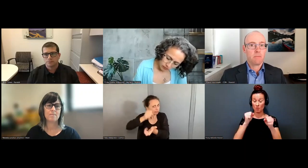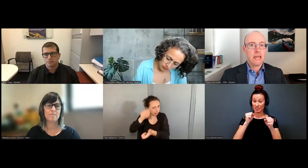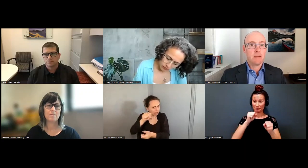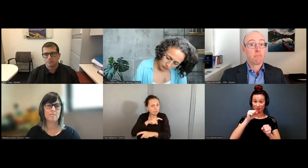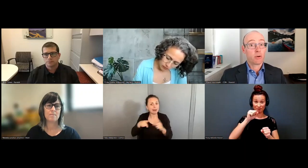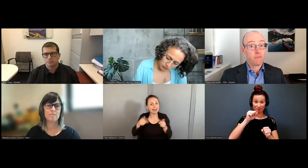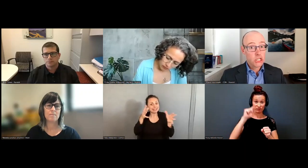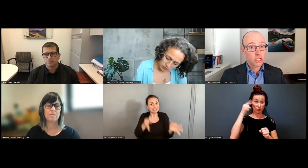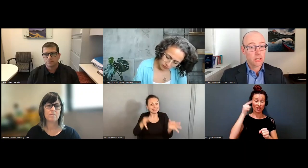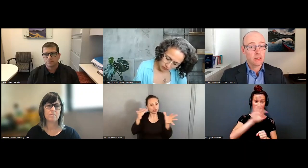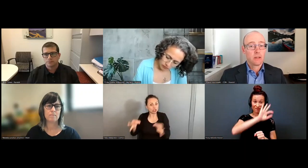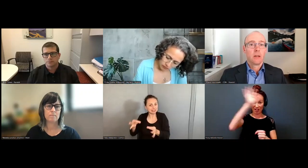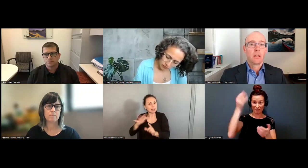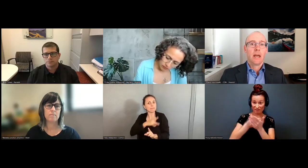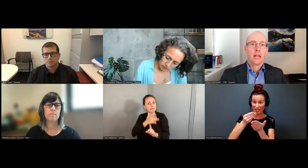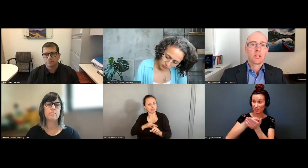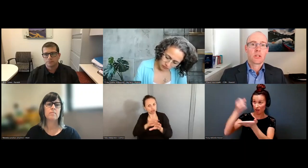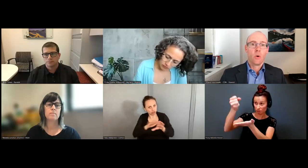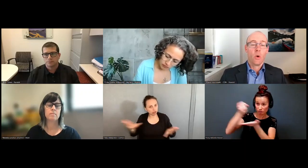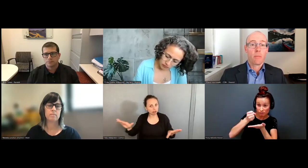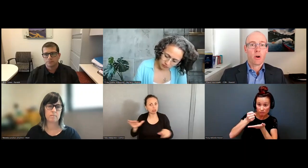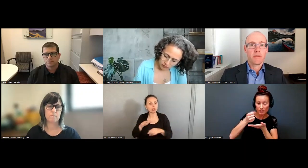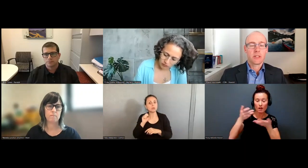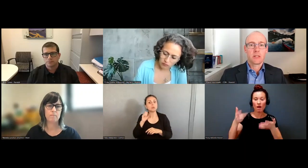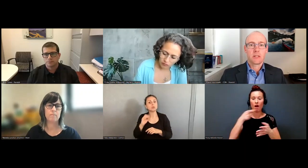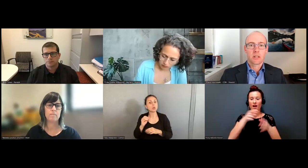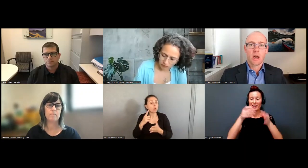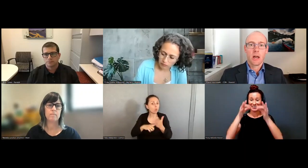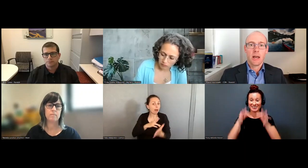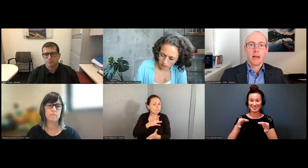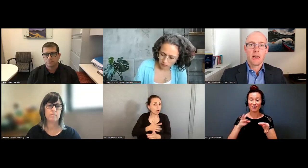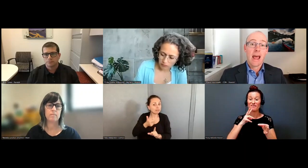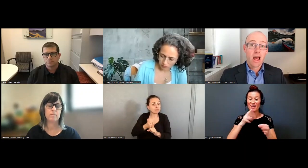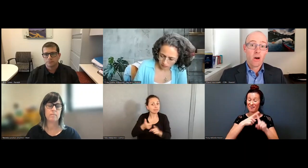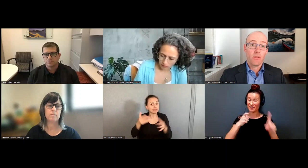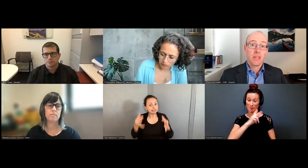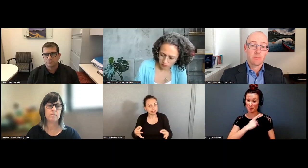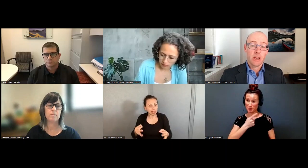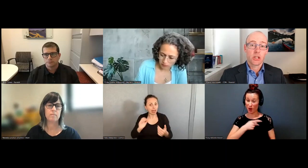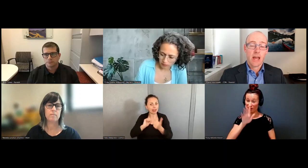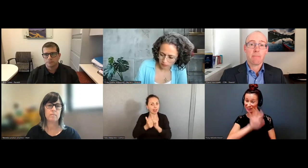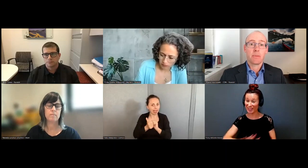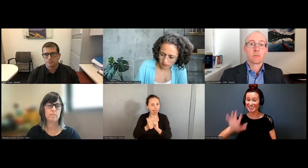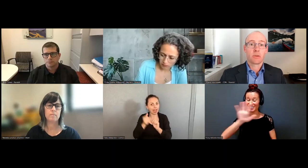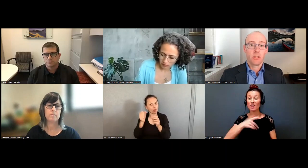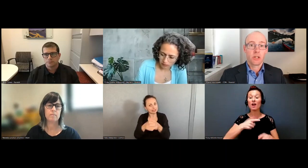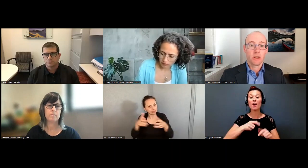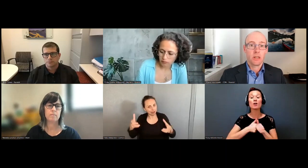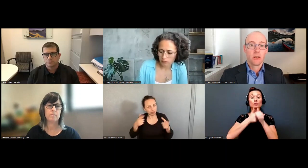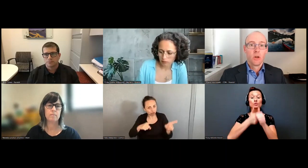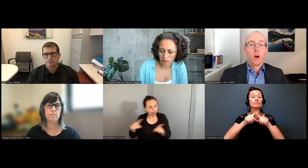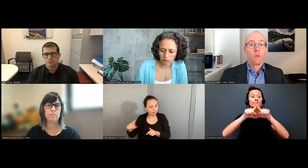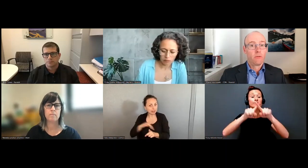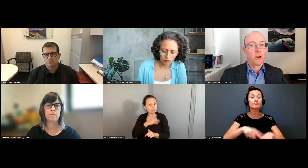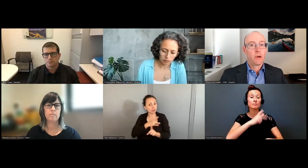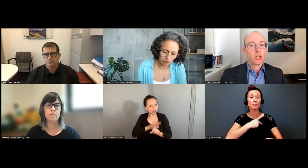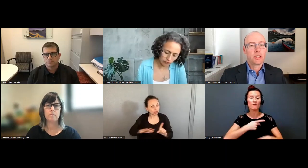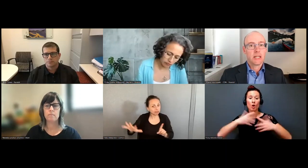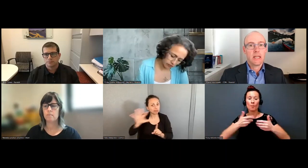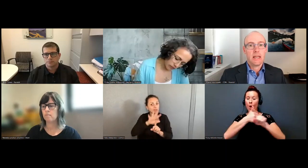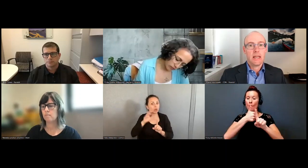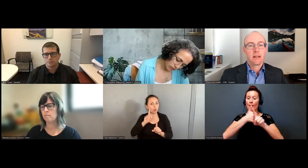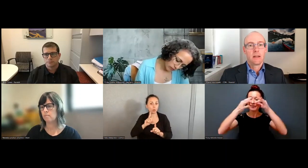are being made provincially. And so what provinces decide and how the expansion happens provincially will very